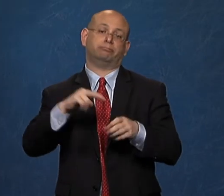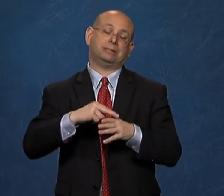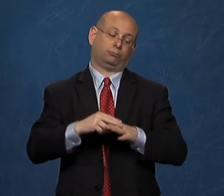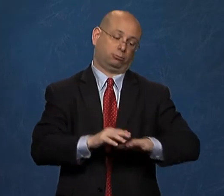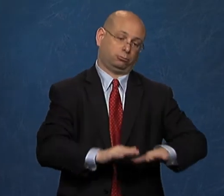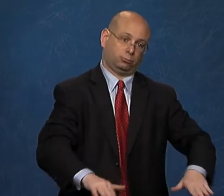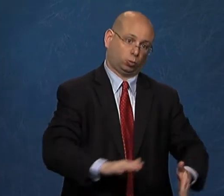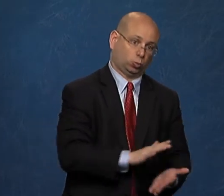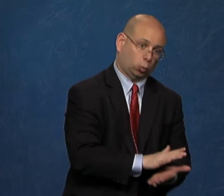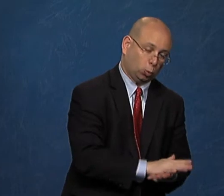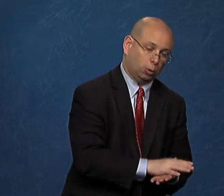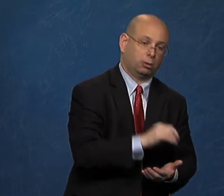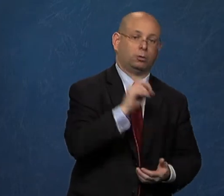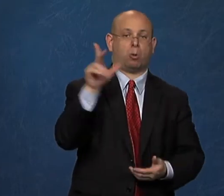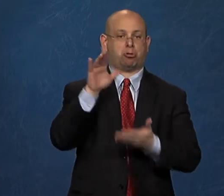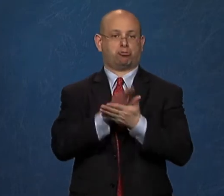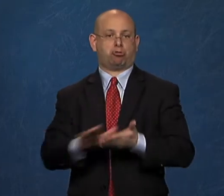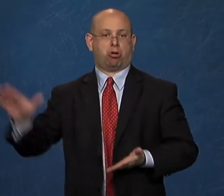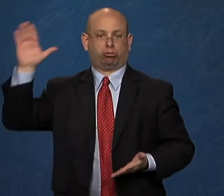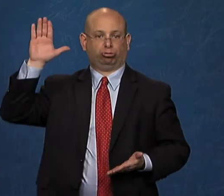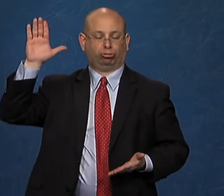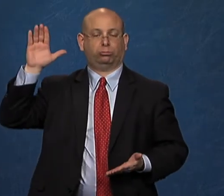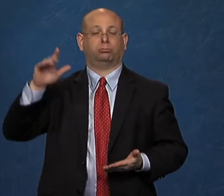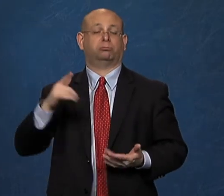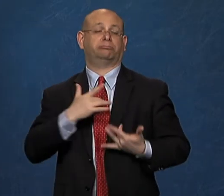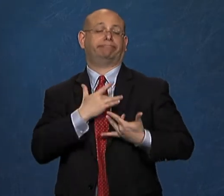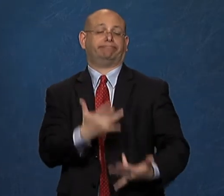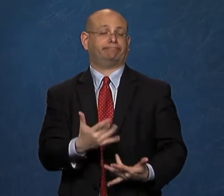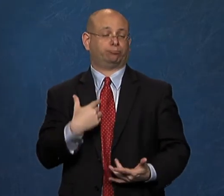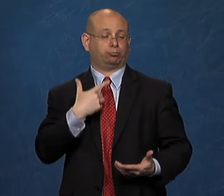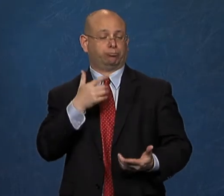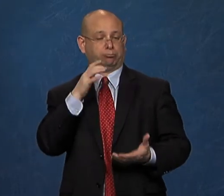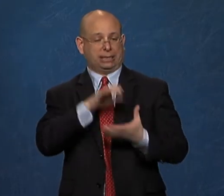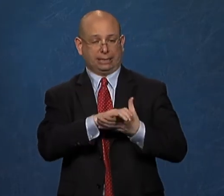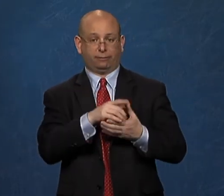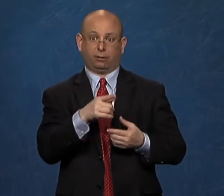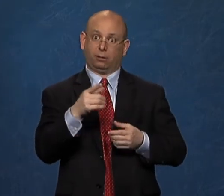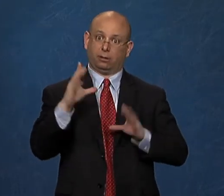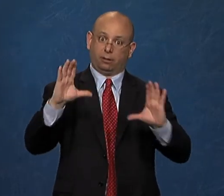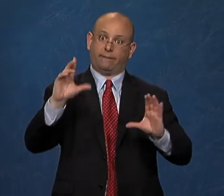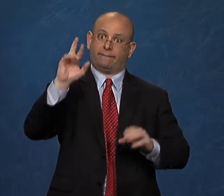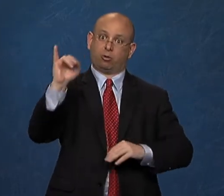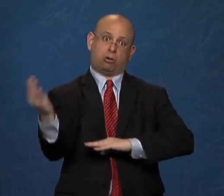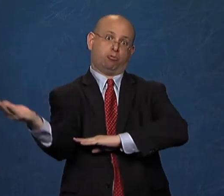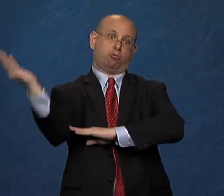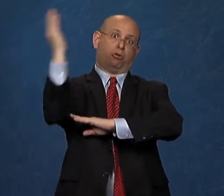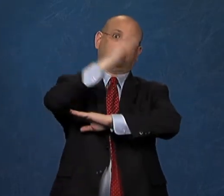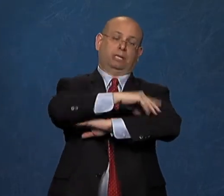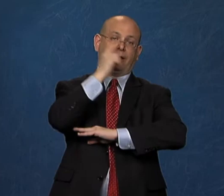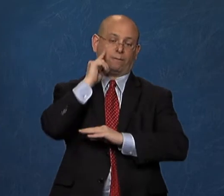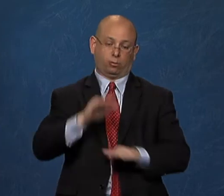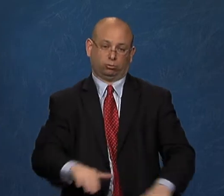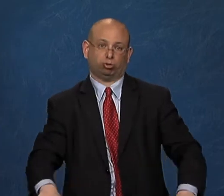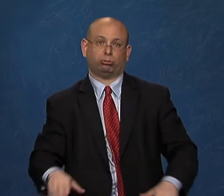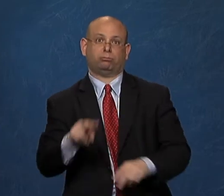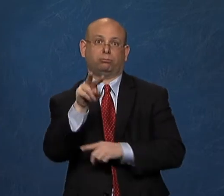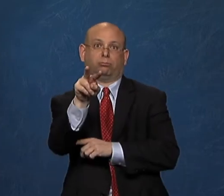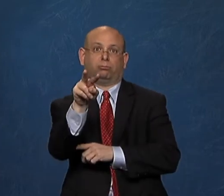Now moving to educational settings where you've got either children in K-12 settings or college settings.